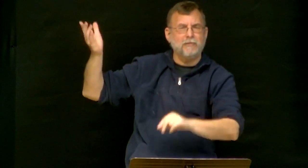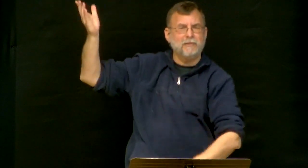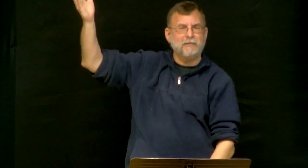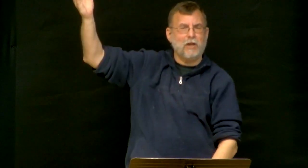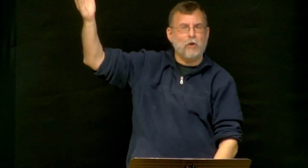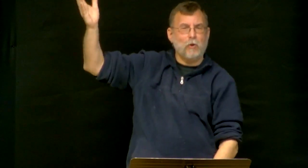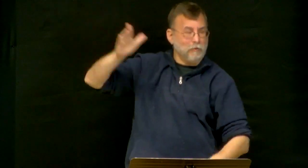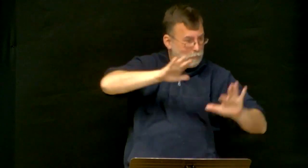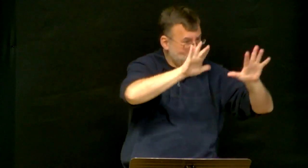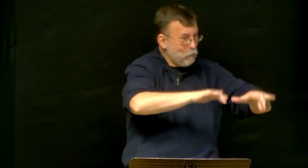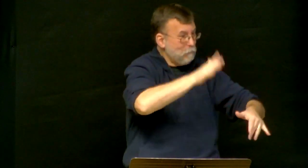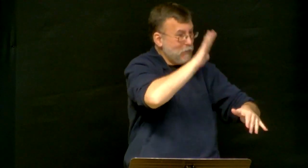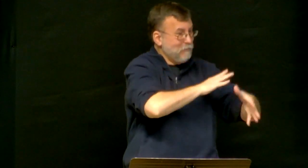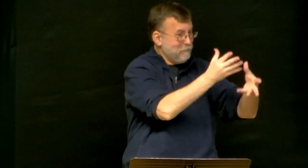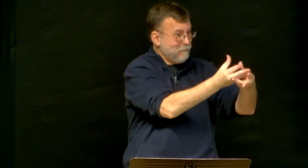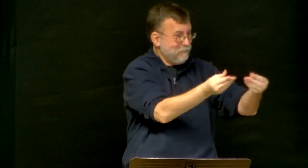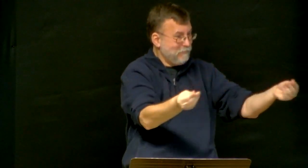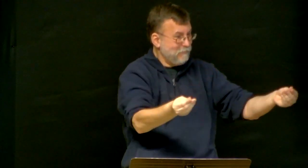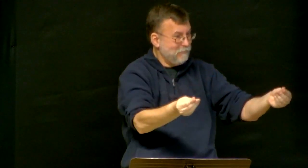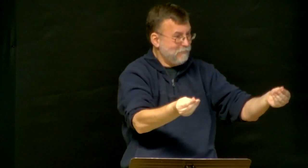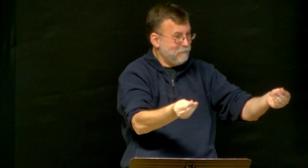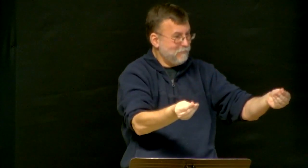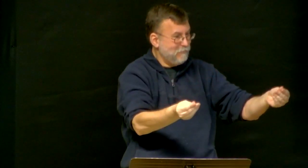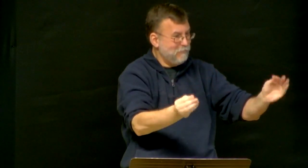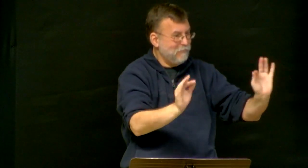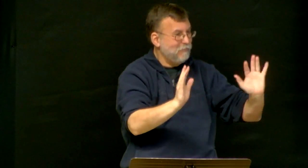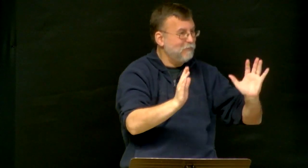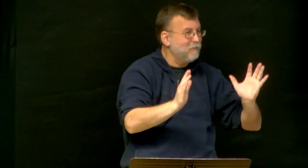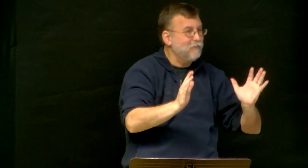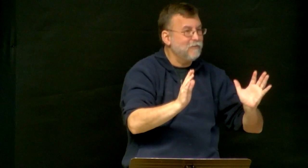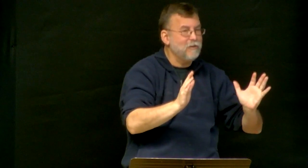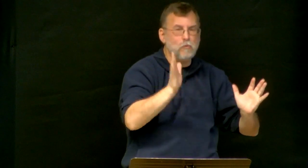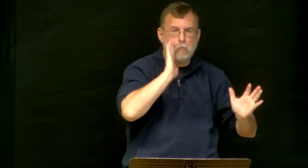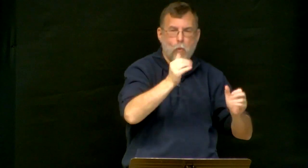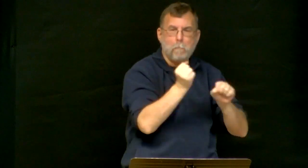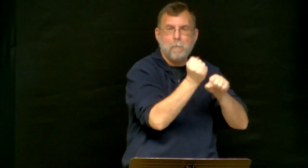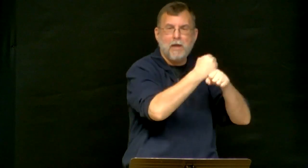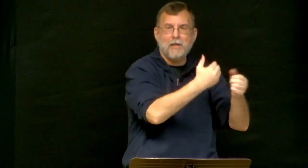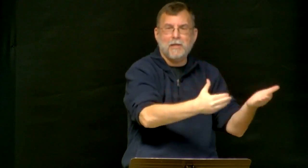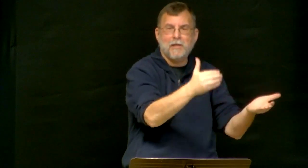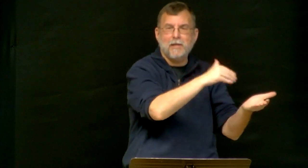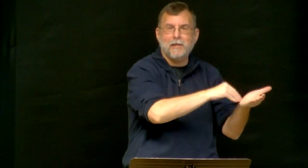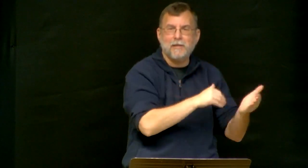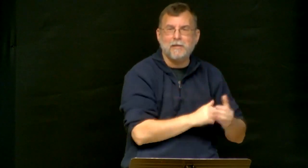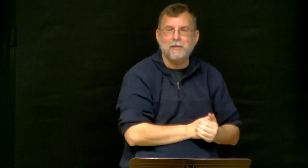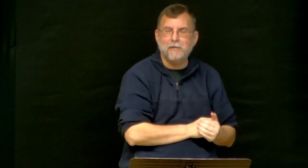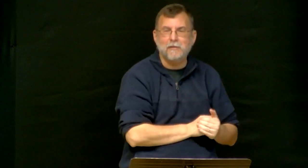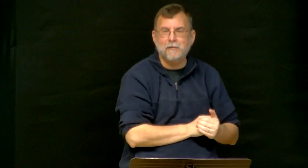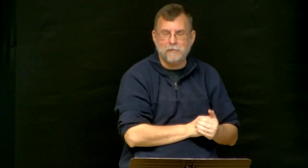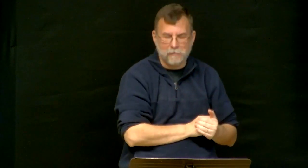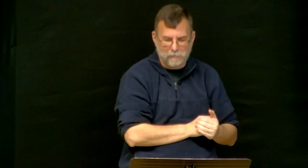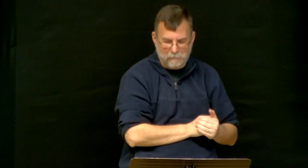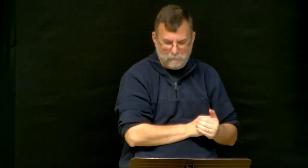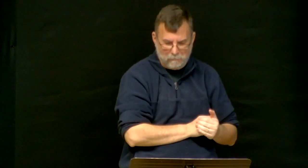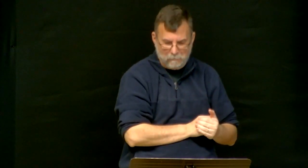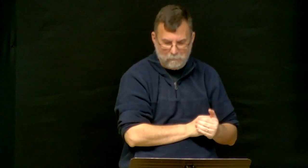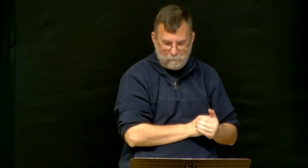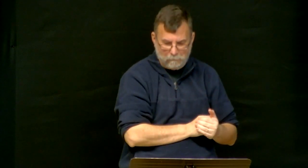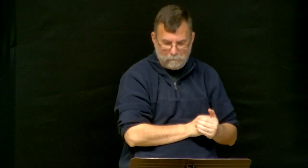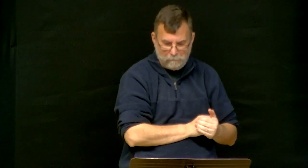God doesn't leave. God stays. The snowman leaves. And the season's done. We'll make another one again the next winter.